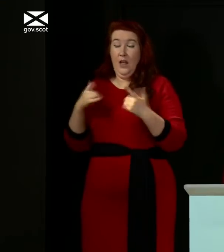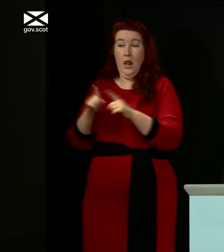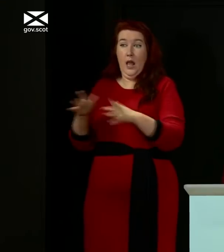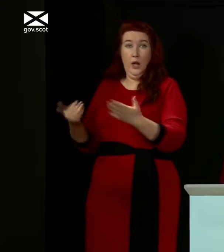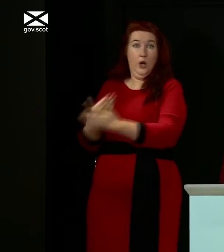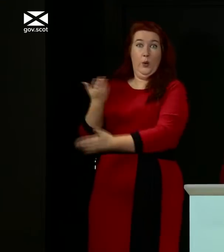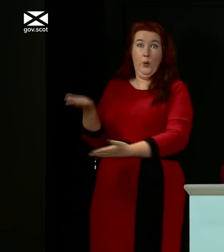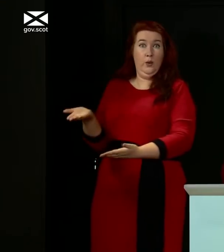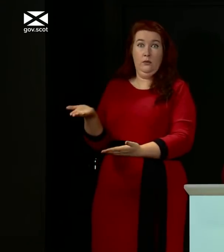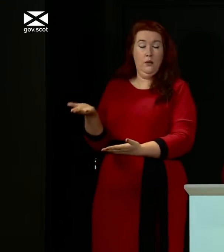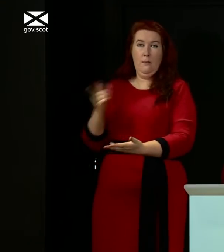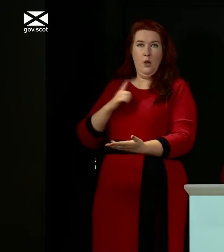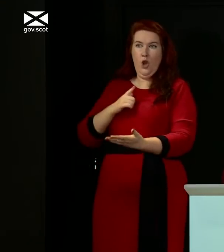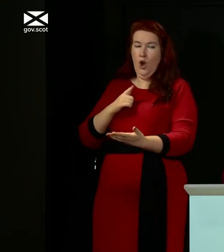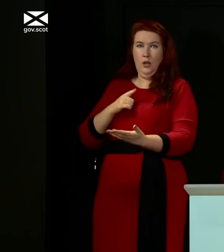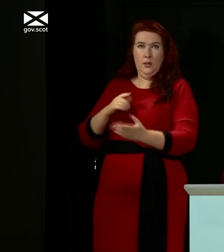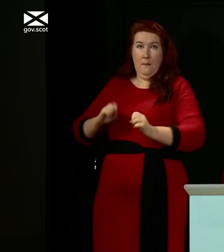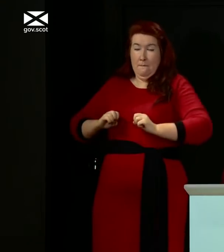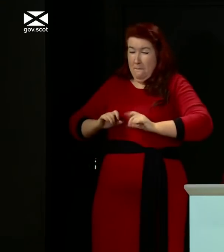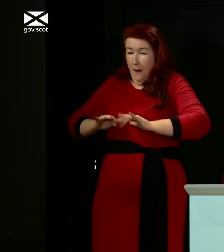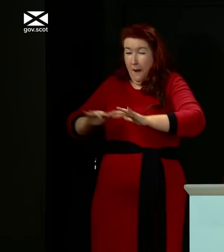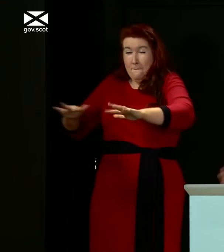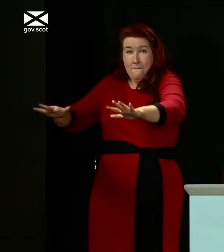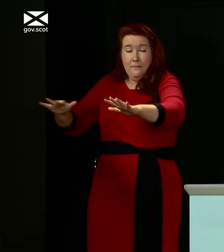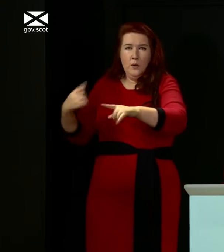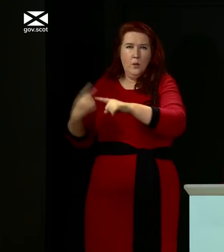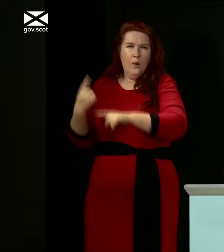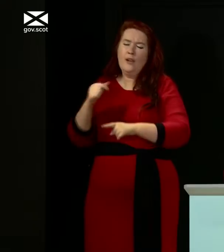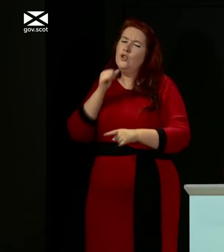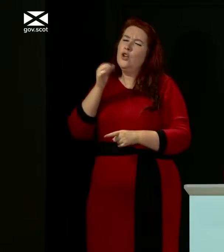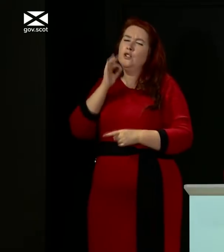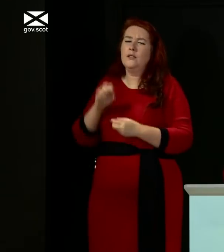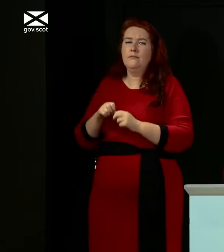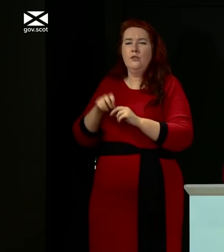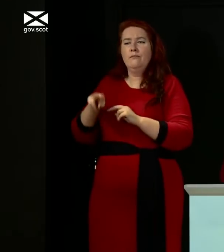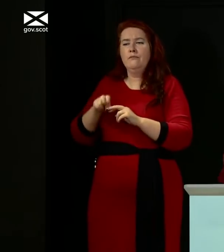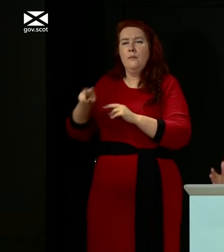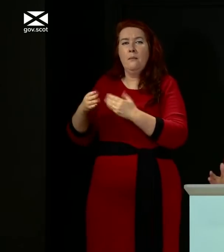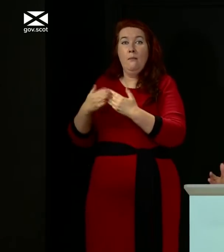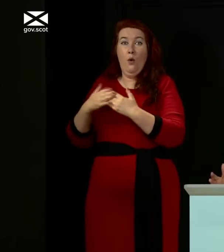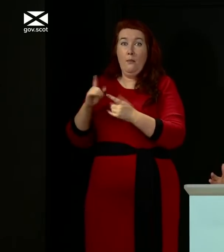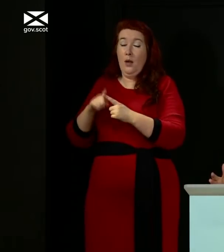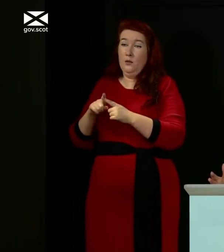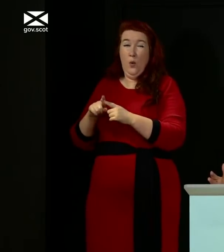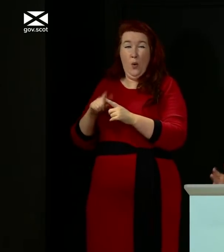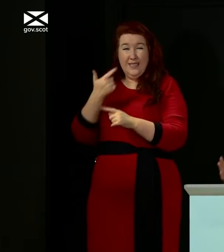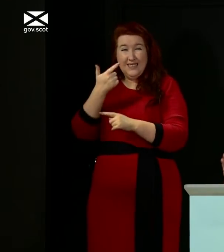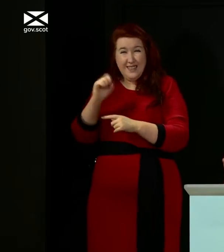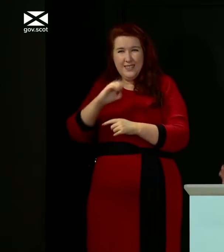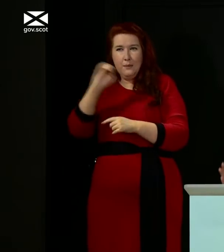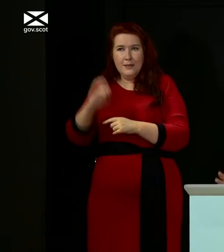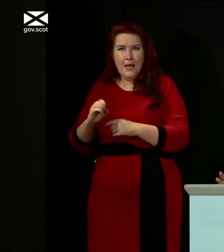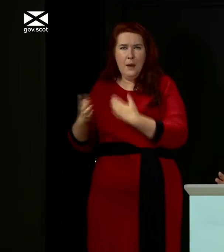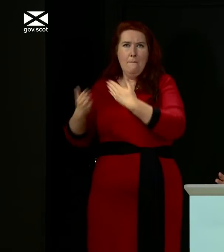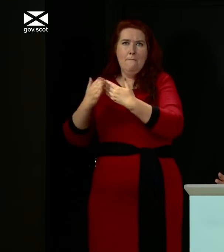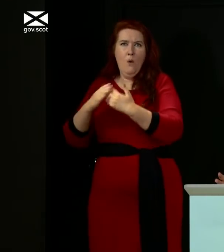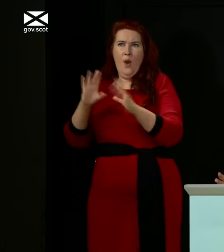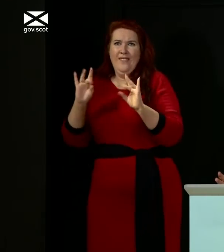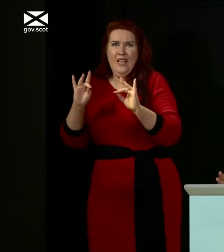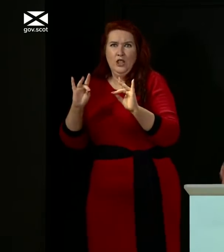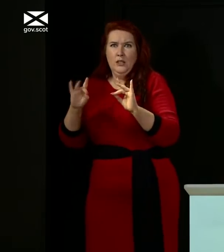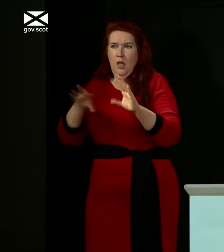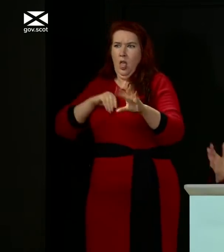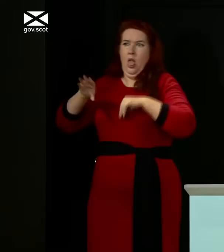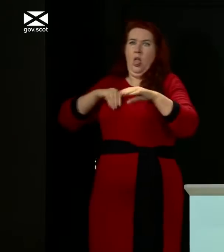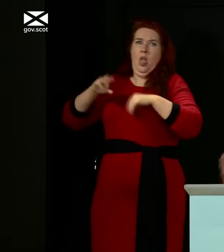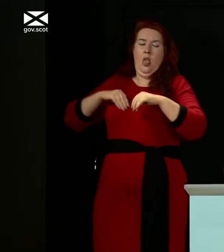virus because it is transmitting so much more quickly, not just a wee bit more quickly, but perhaps 70% more quickly. And